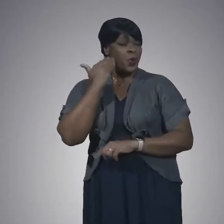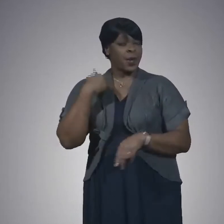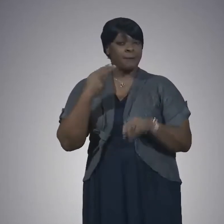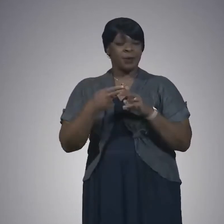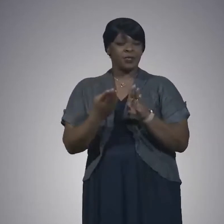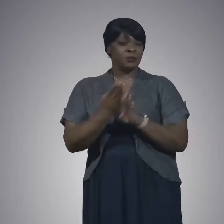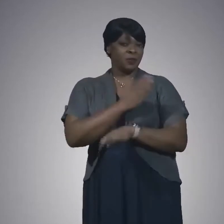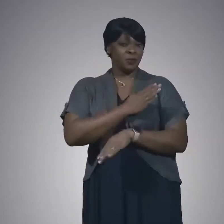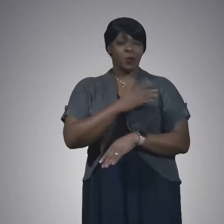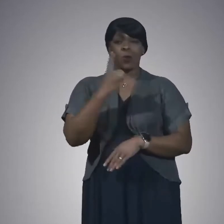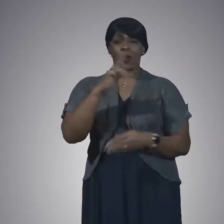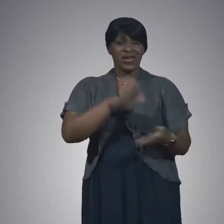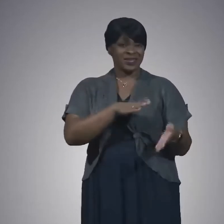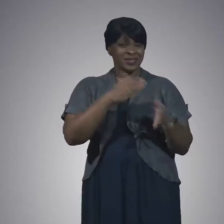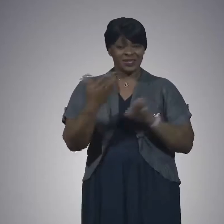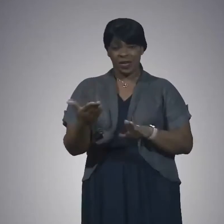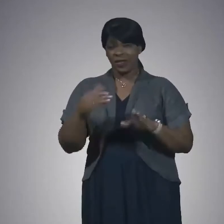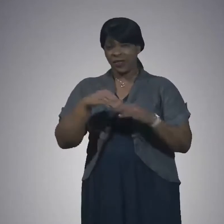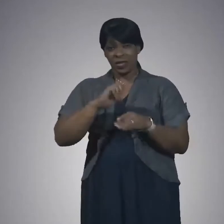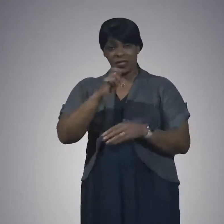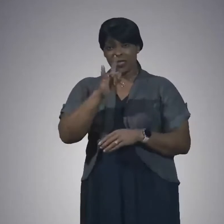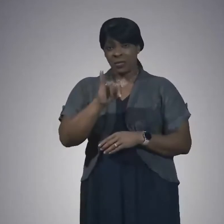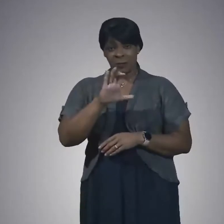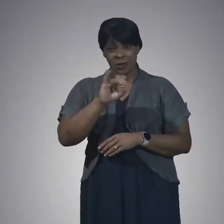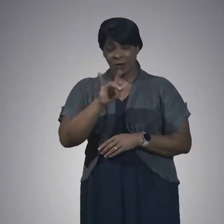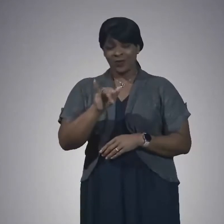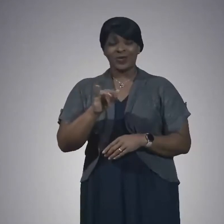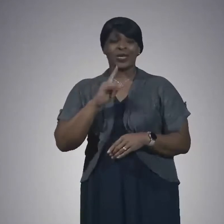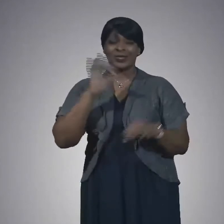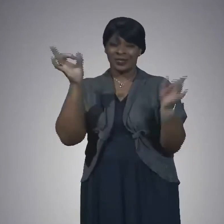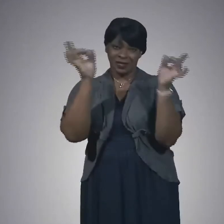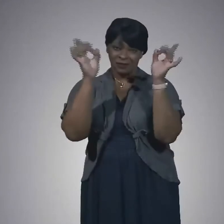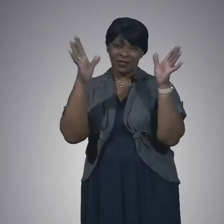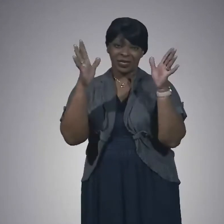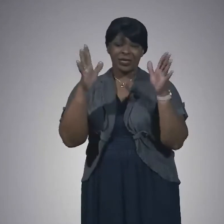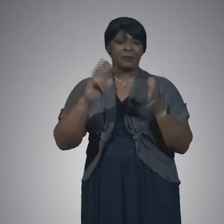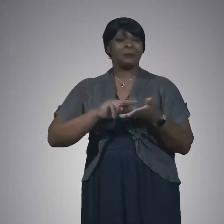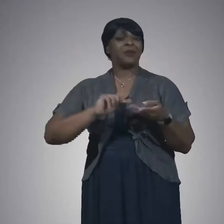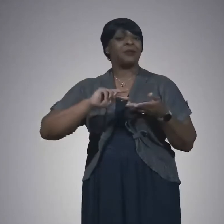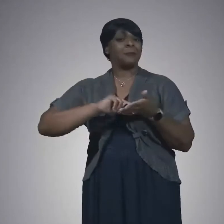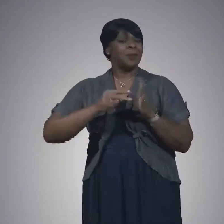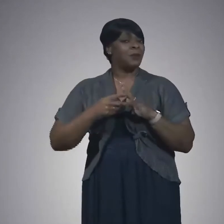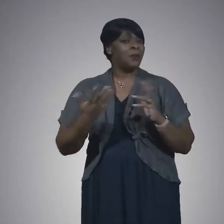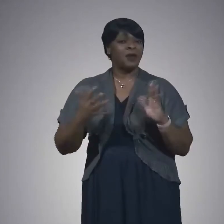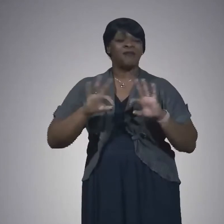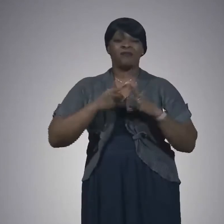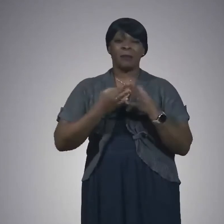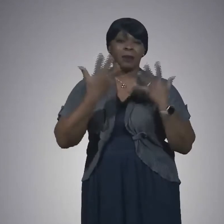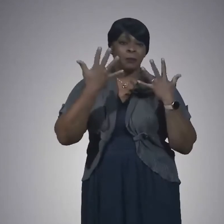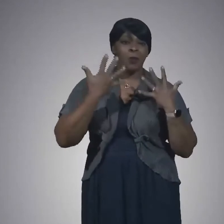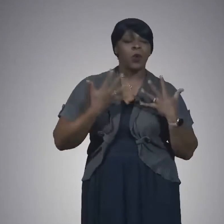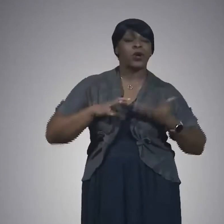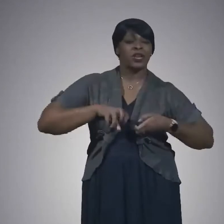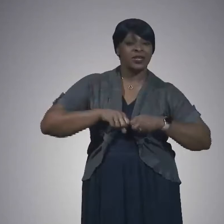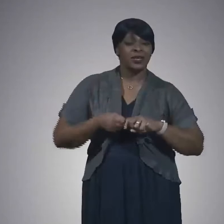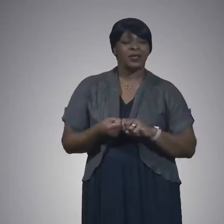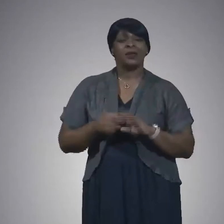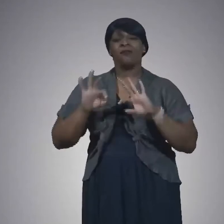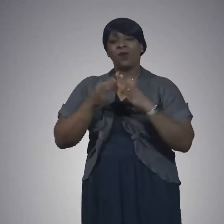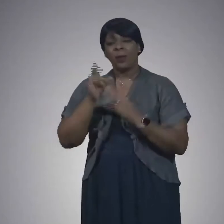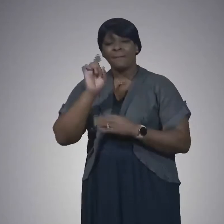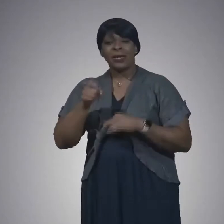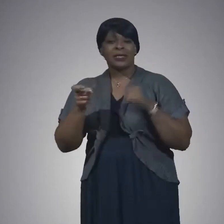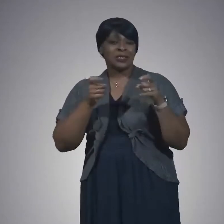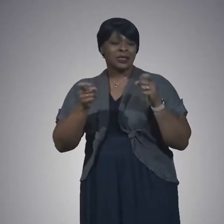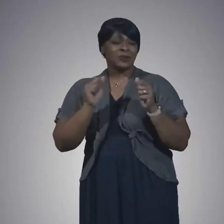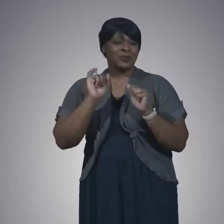before, even one death in Shelby County is devastating. It means that a family is mourning. It means that a family has to deal